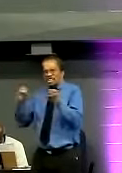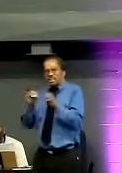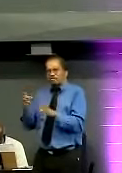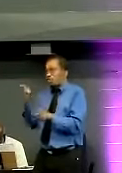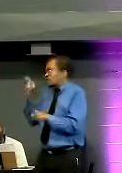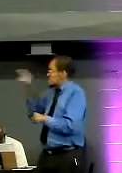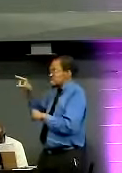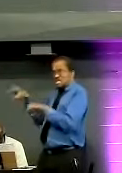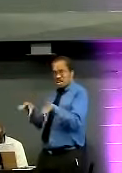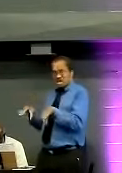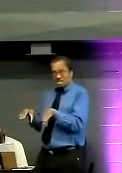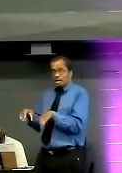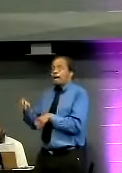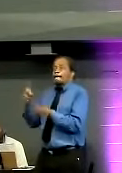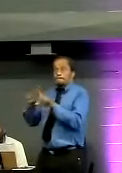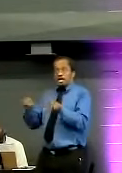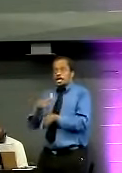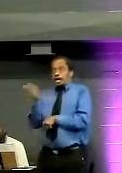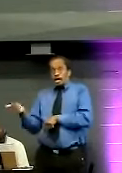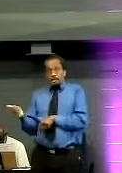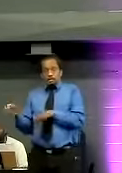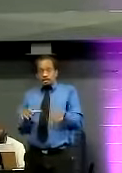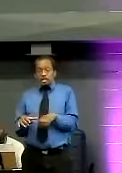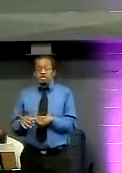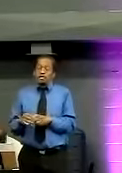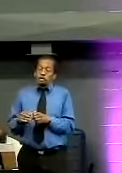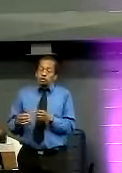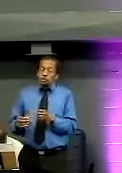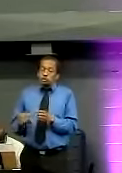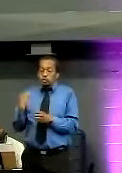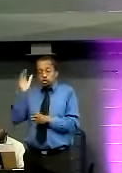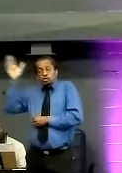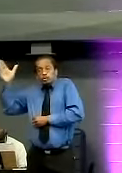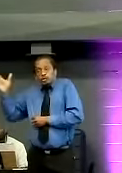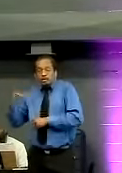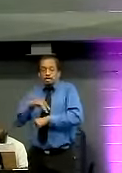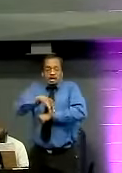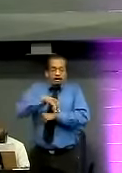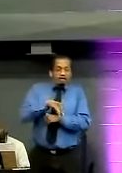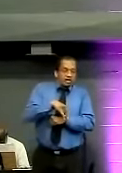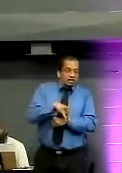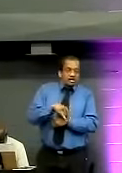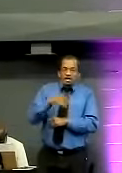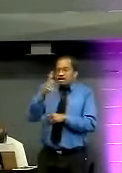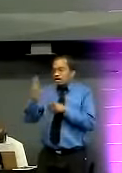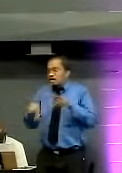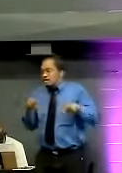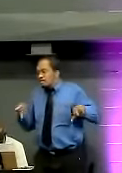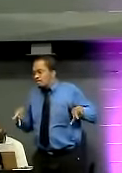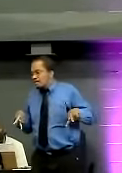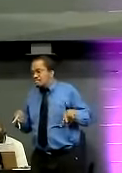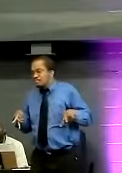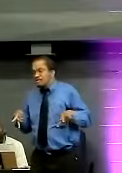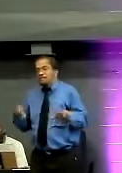been done. Right? Since the creation of earth, mankind has had an inability to